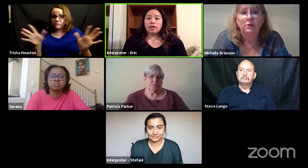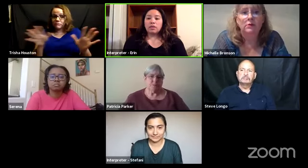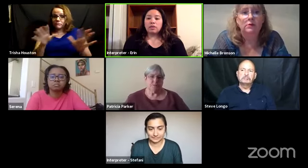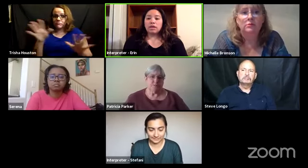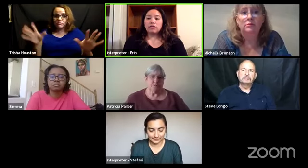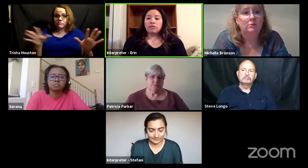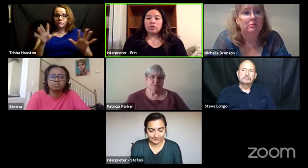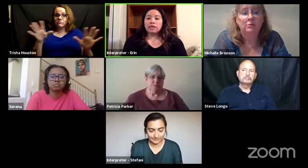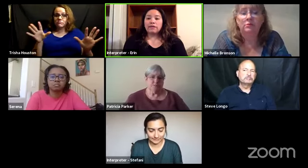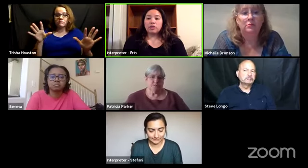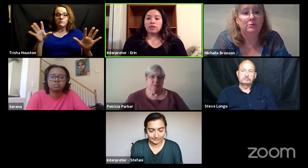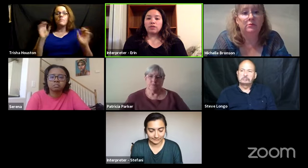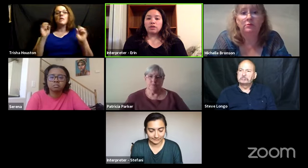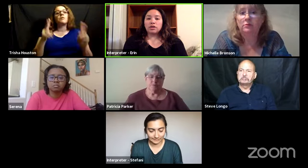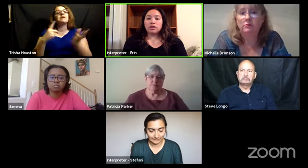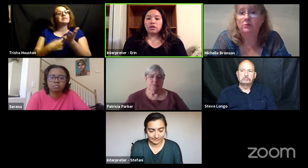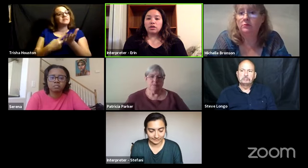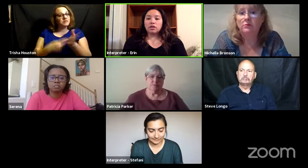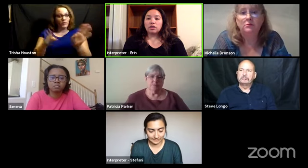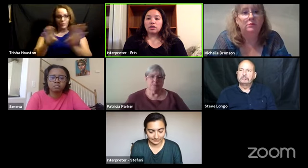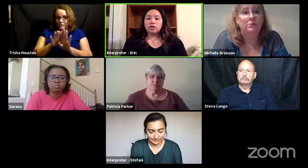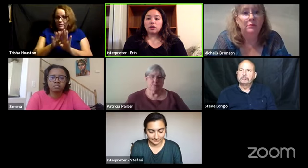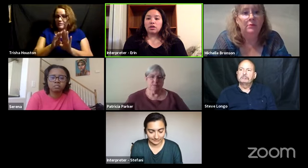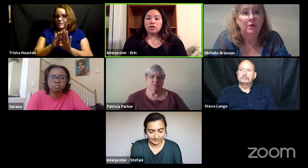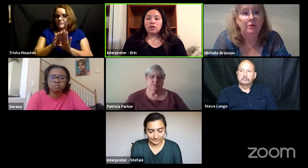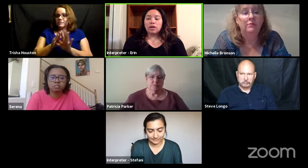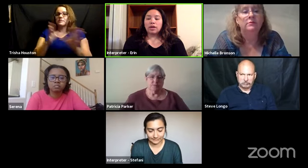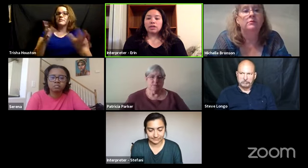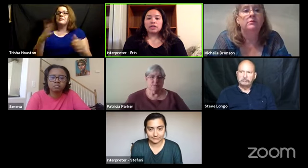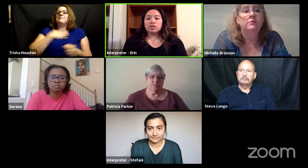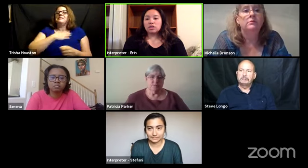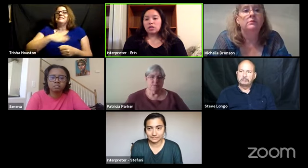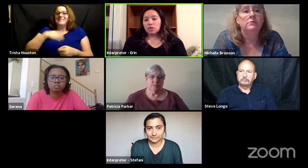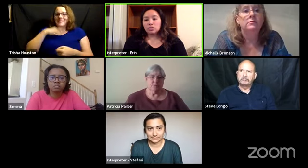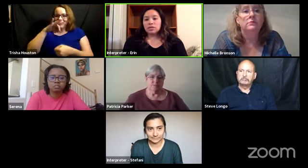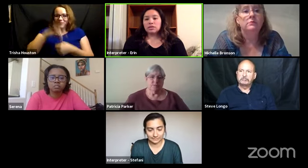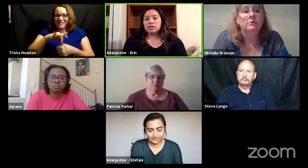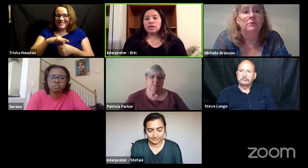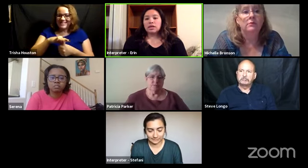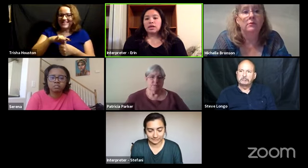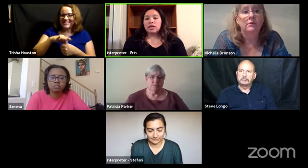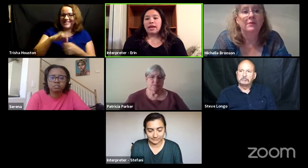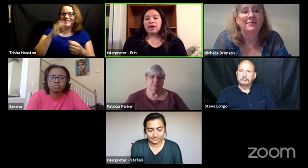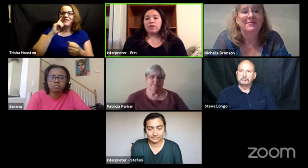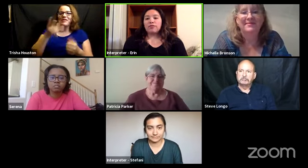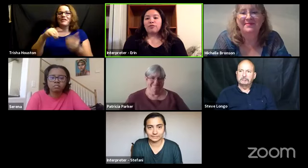Can we get a vote? Is everyone in favor? Great, discussion's closed. Now for